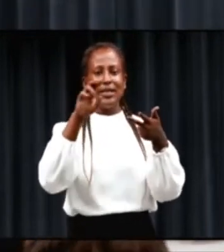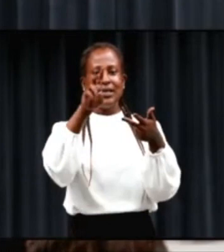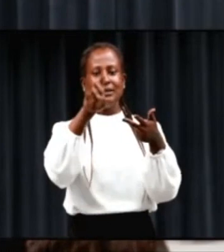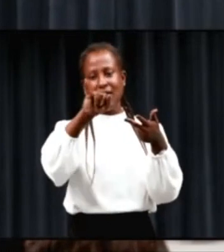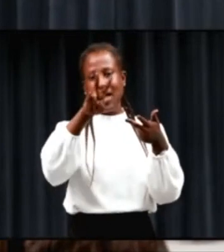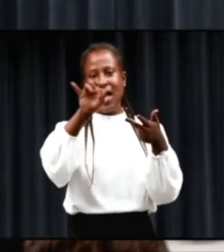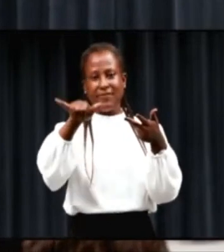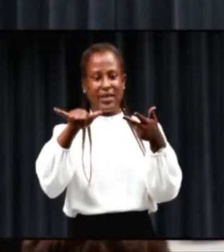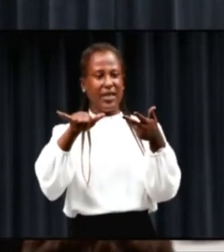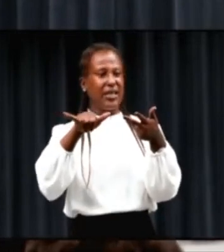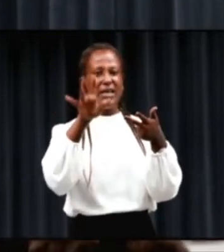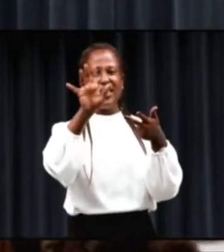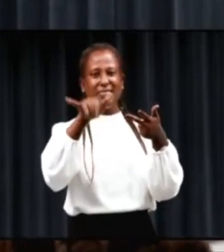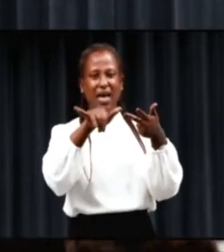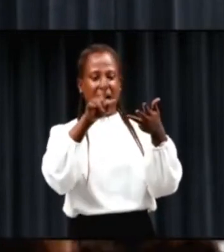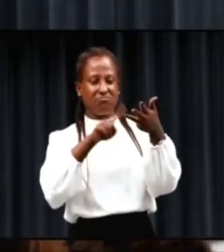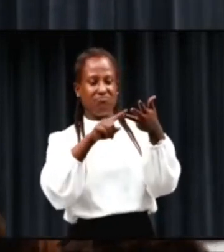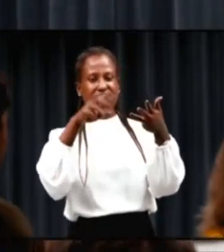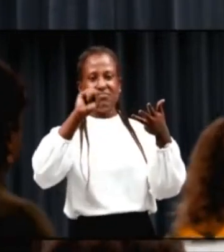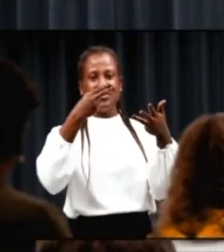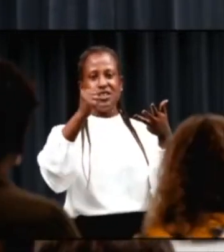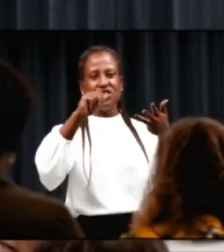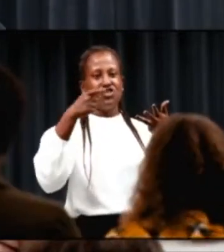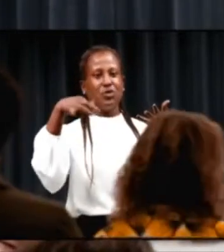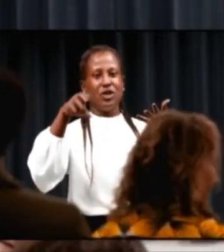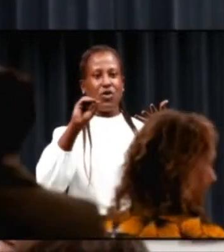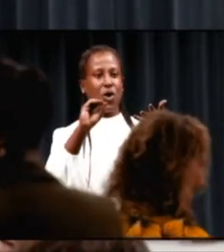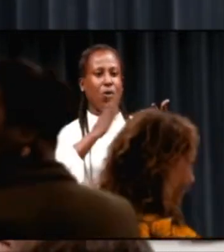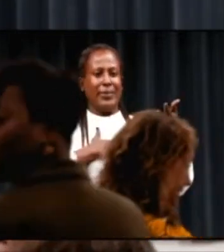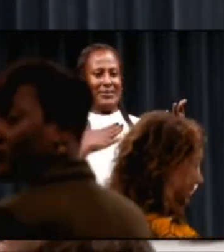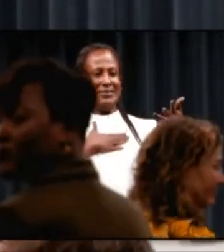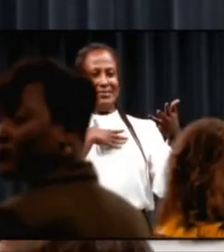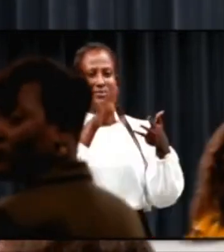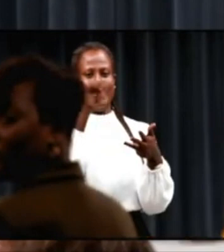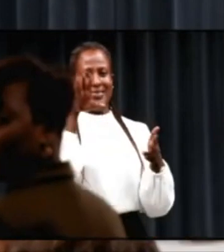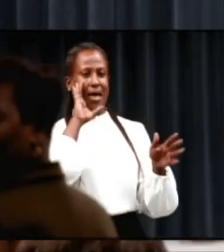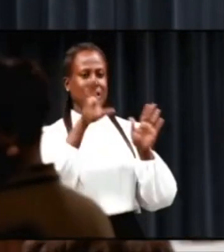picture with our new chair? Their support made this possible. So thank you all.